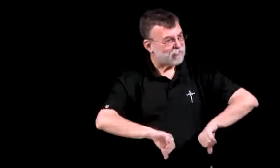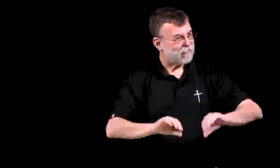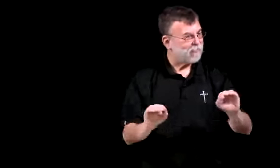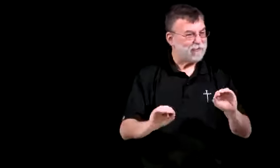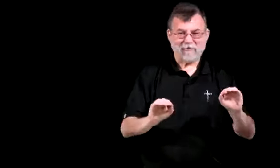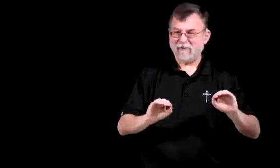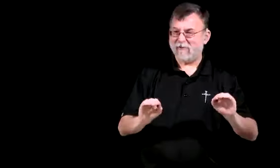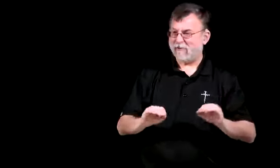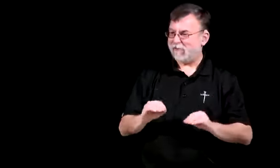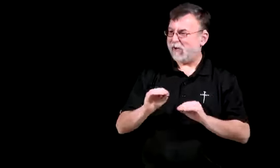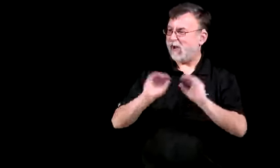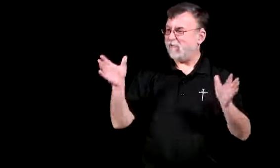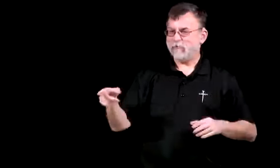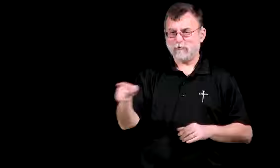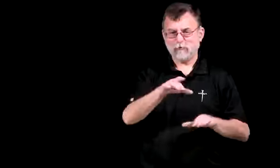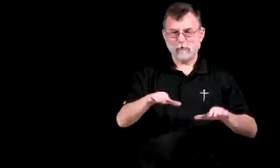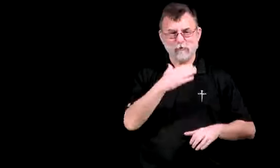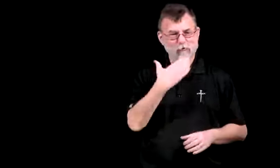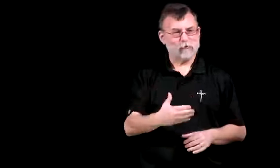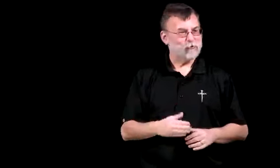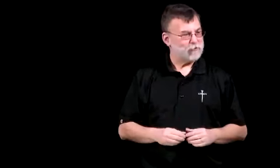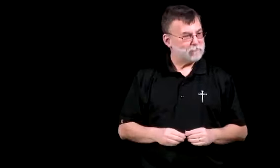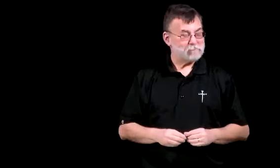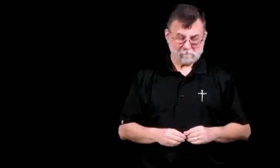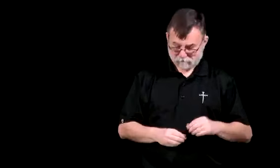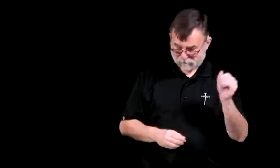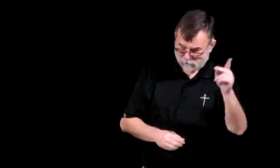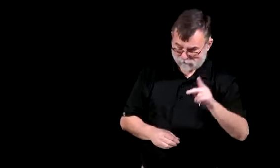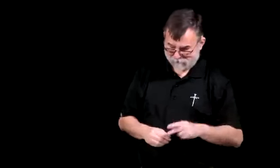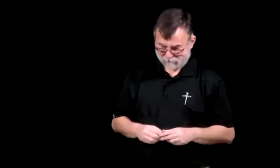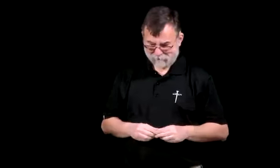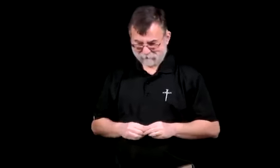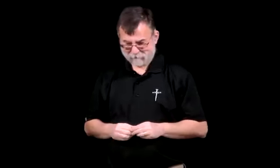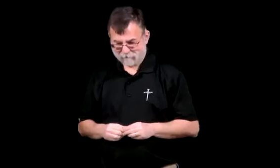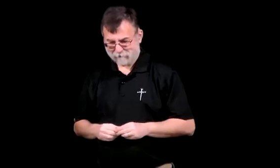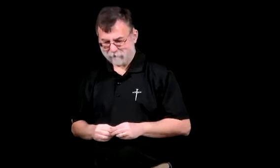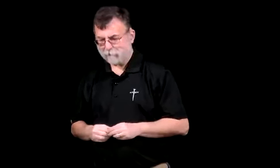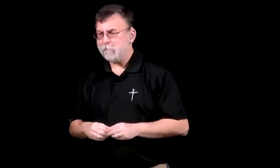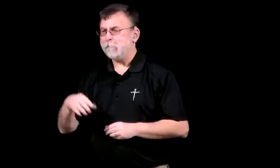No lousy, no bad. Obviously, you guys are doing good. Okay.